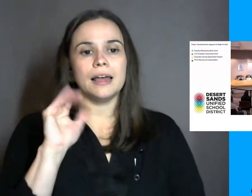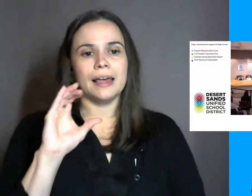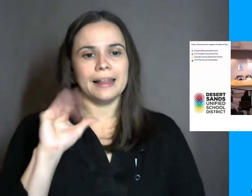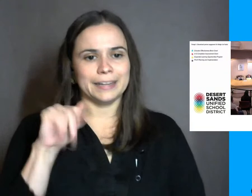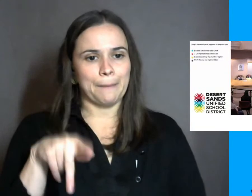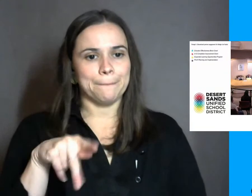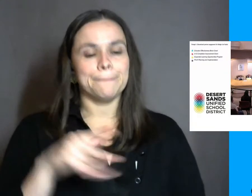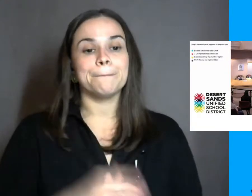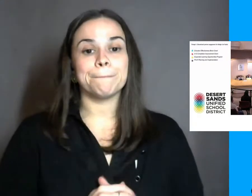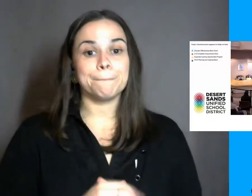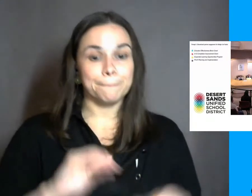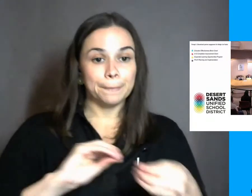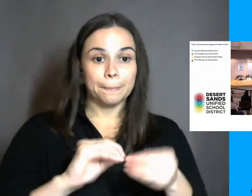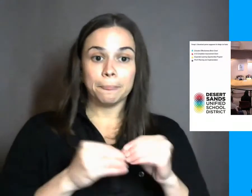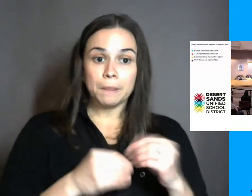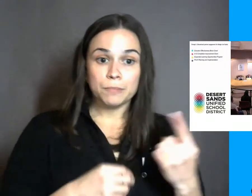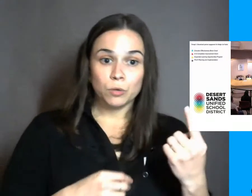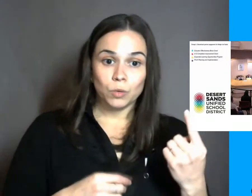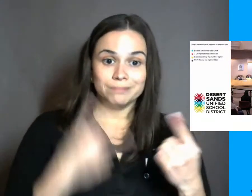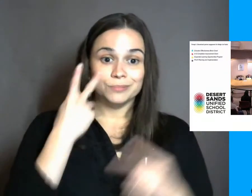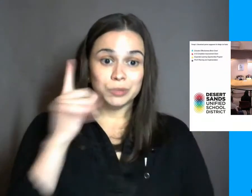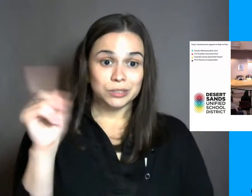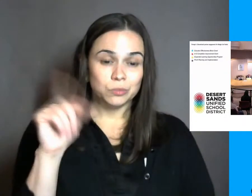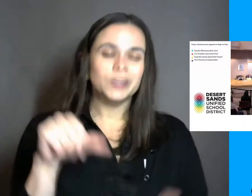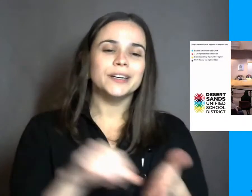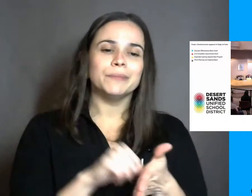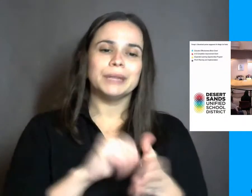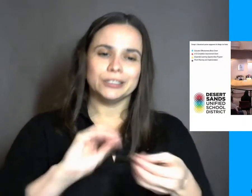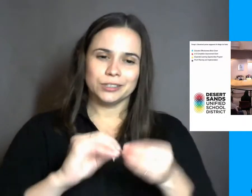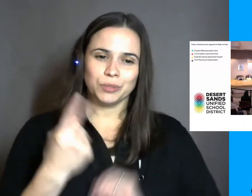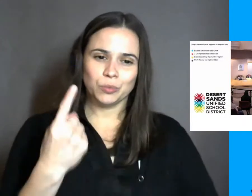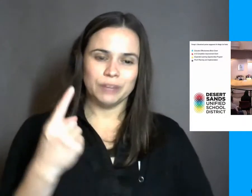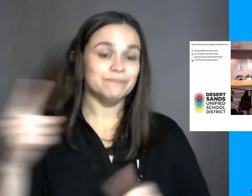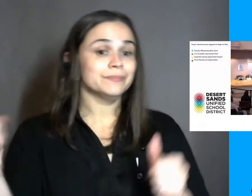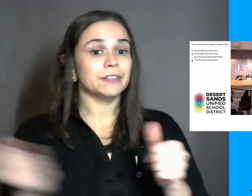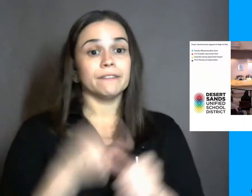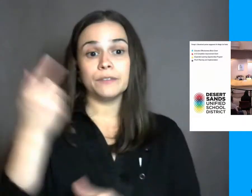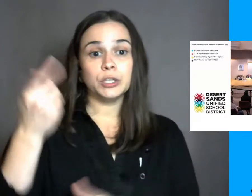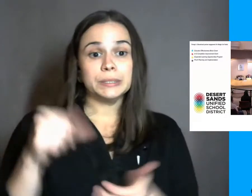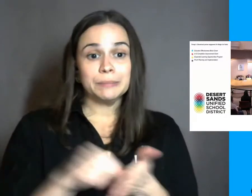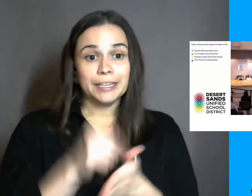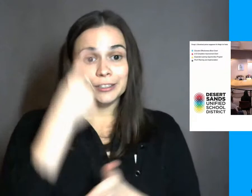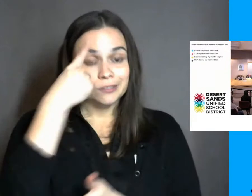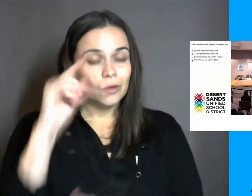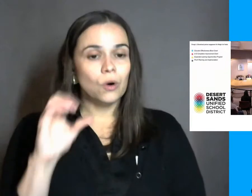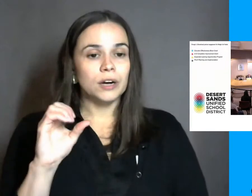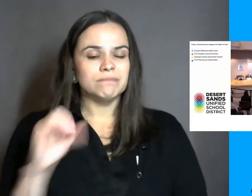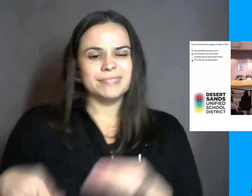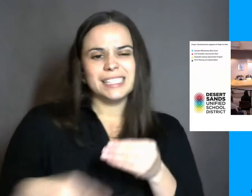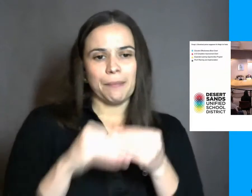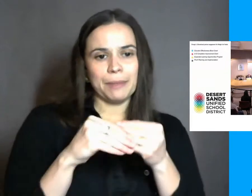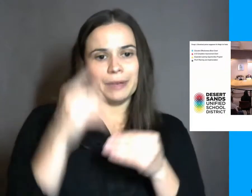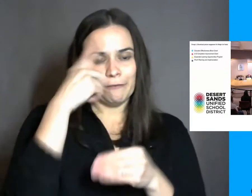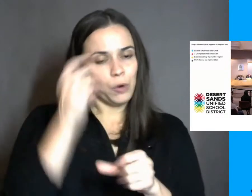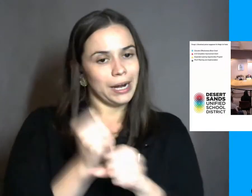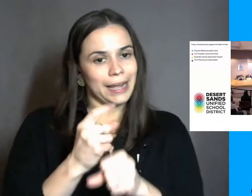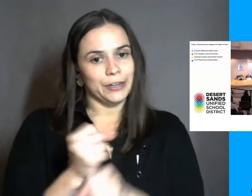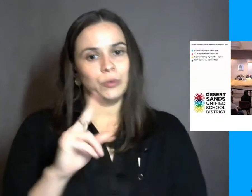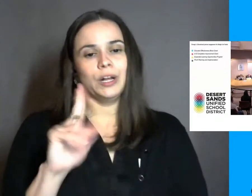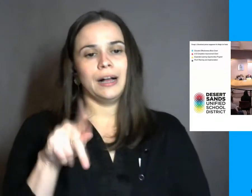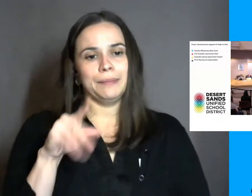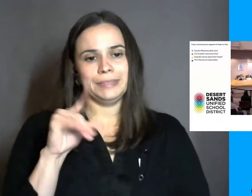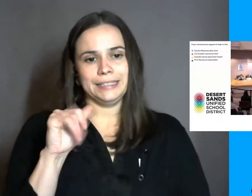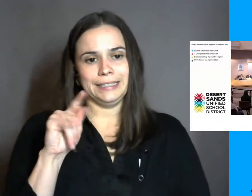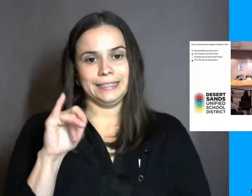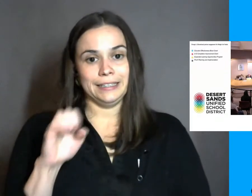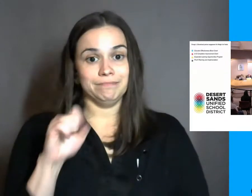Prompt 1 is located on page 1, that very first page of the supplement to the annual update. DSUSD